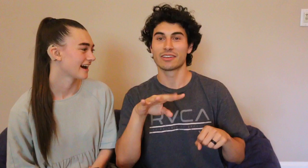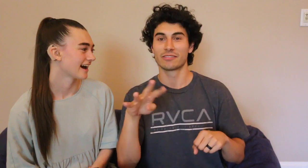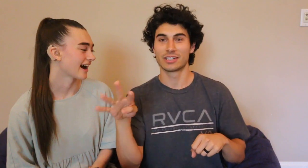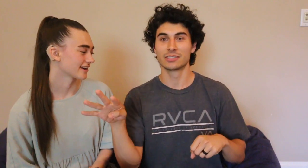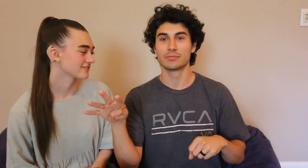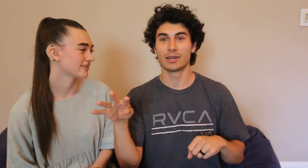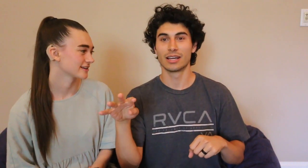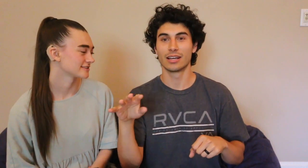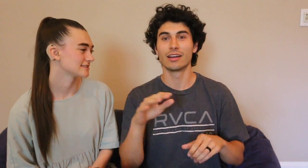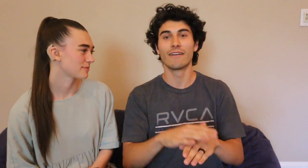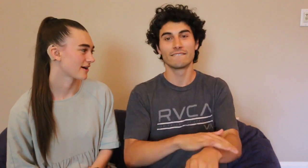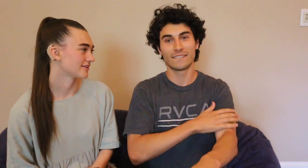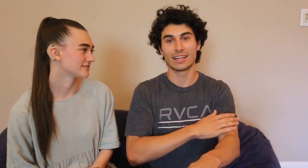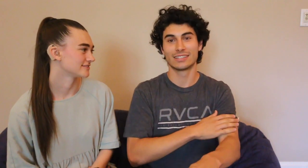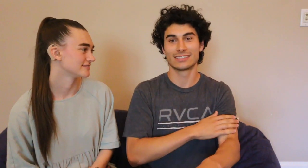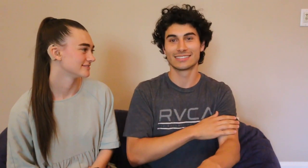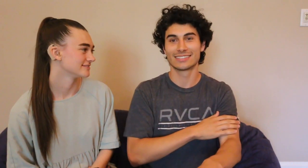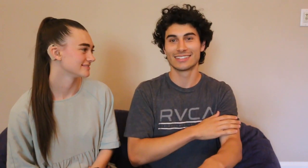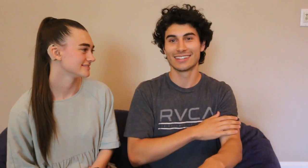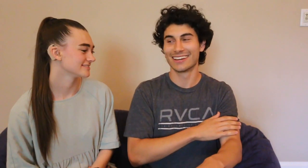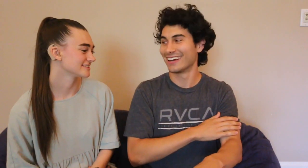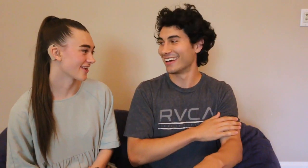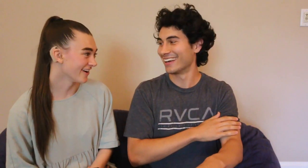I could fingerspell slow?